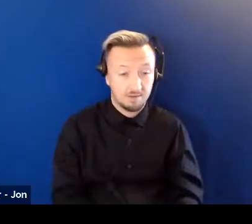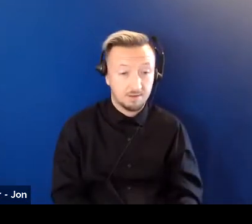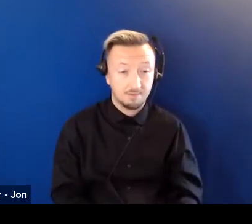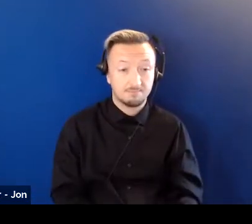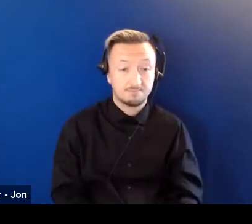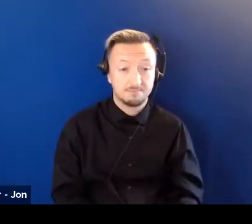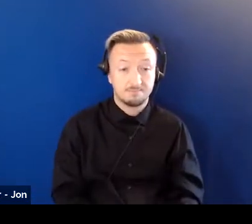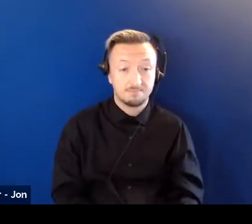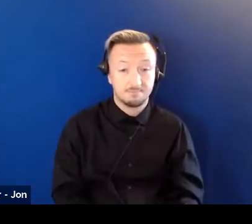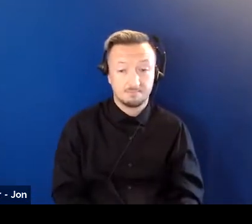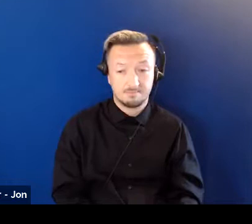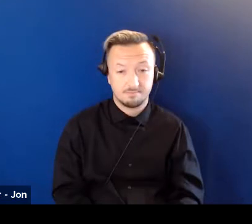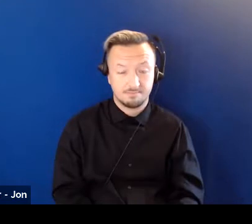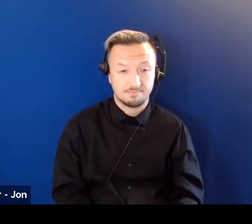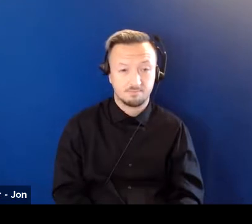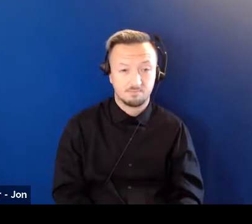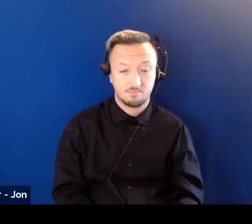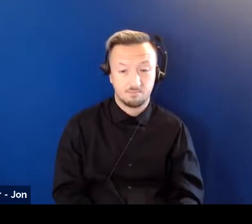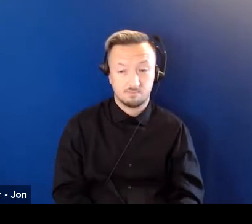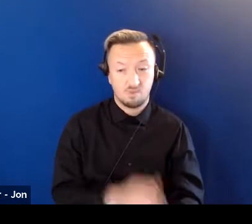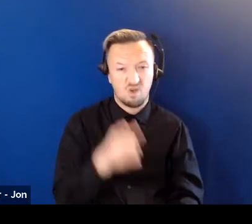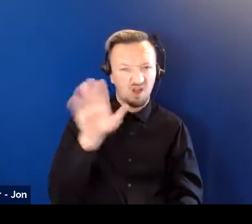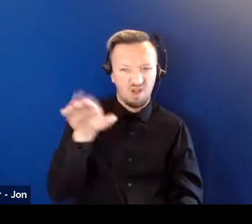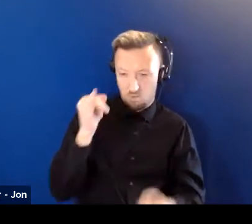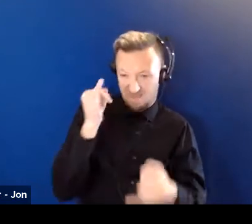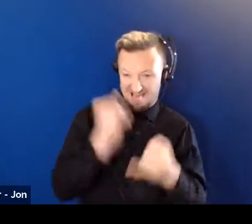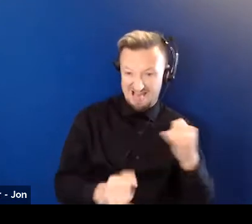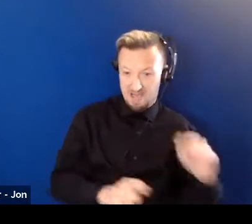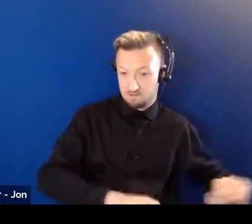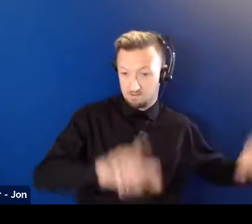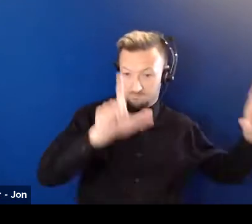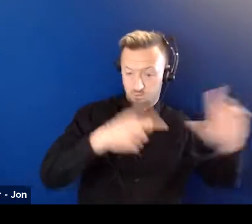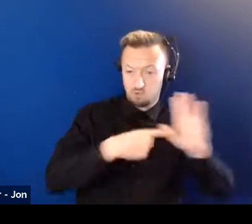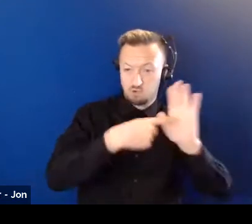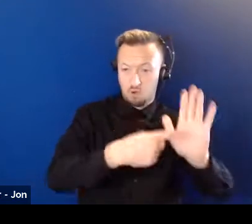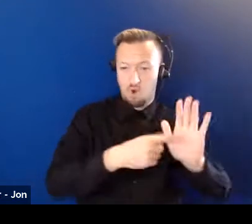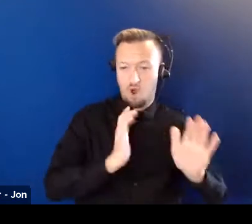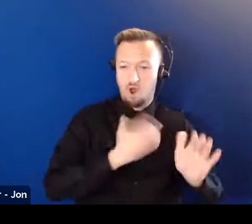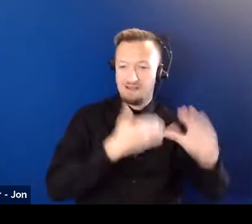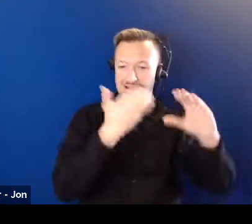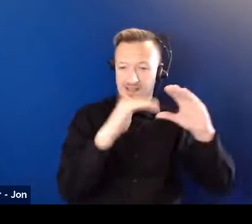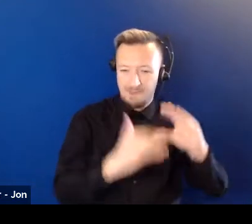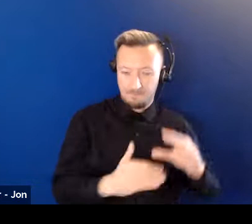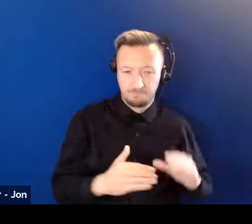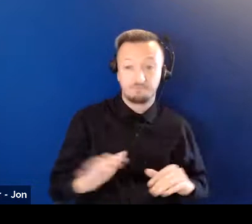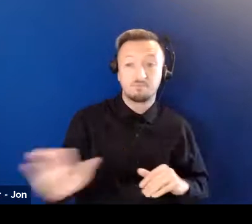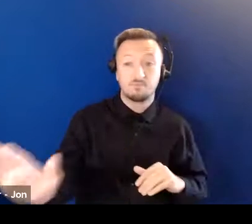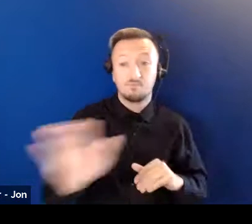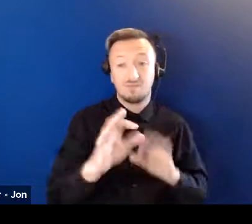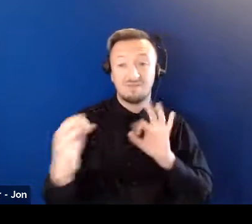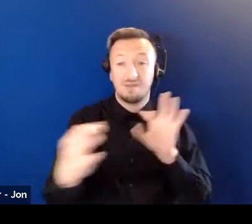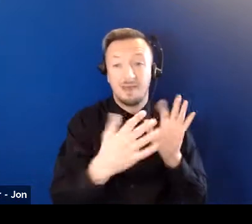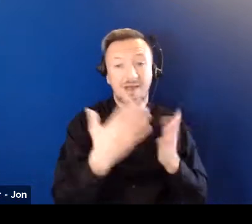Kim, our last slide has our contact. Did you want to put that up, Sarah or Kim? And thank you everybody for the feedback on the chat